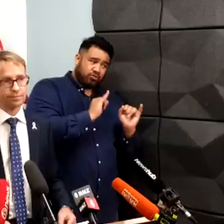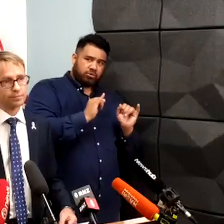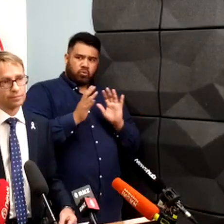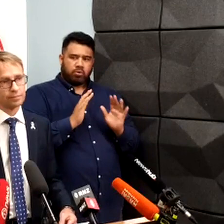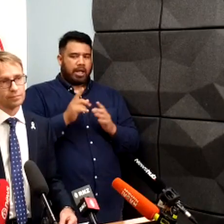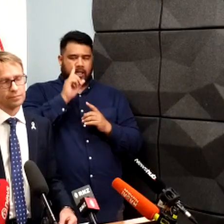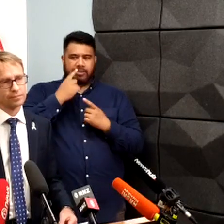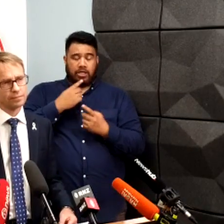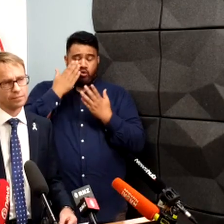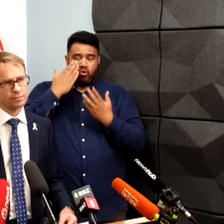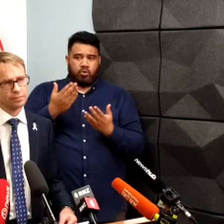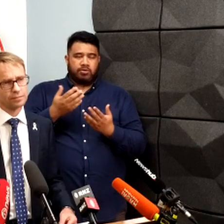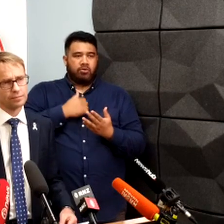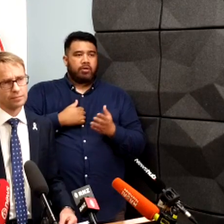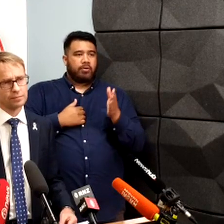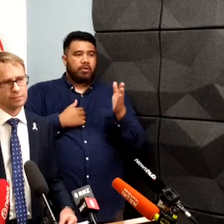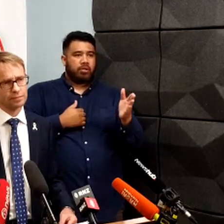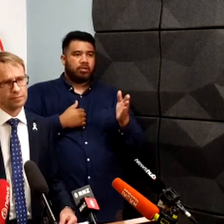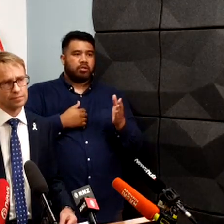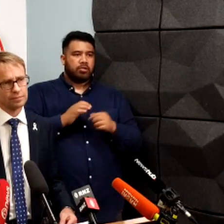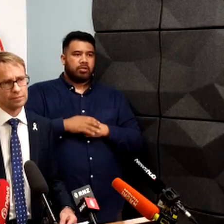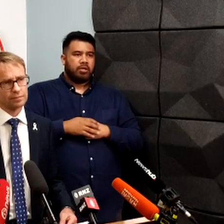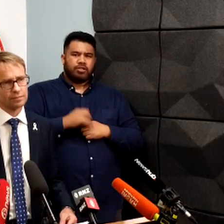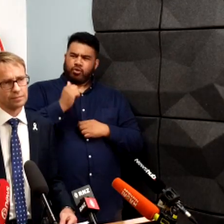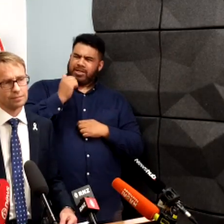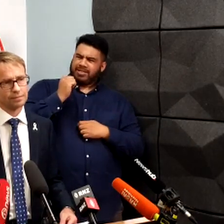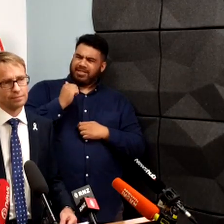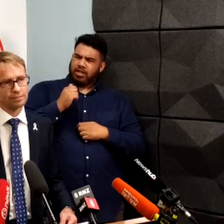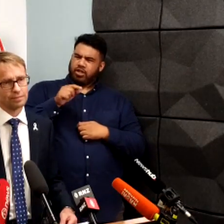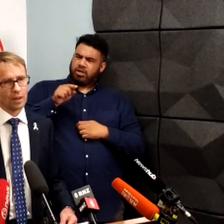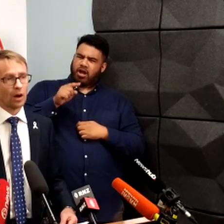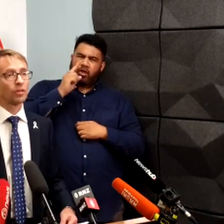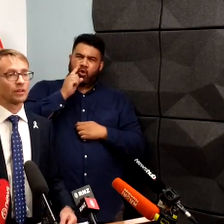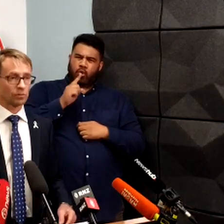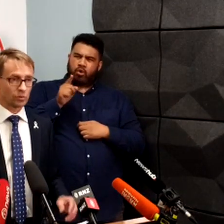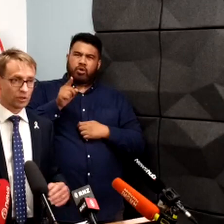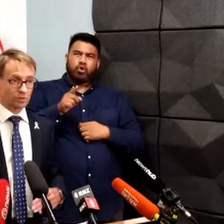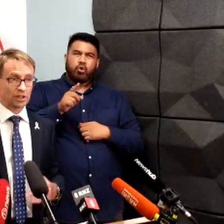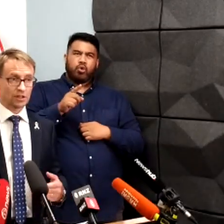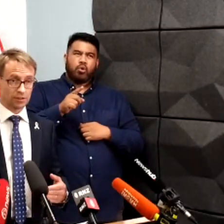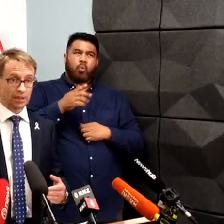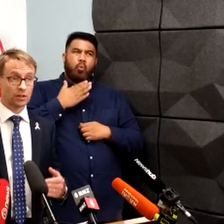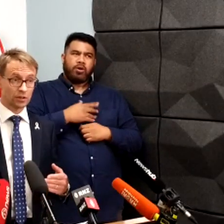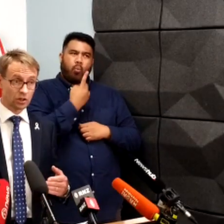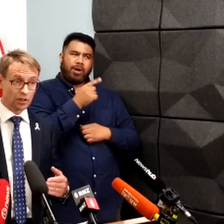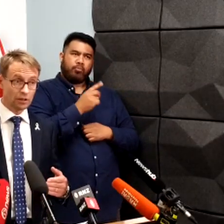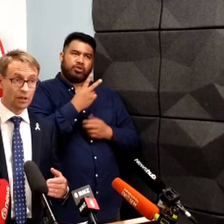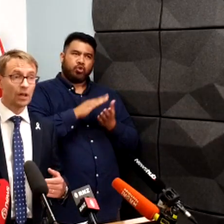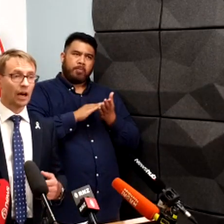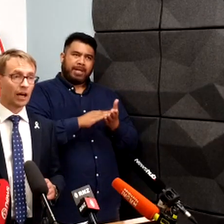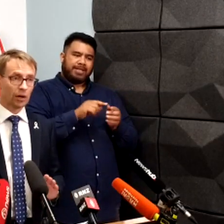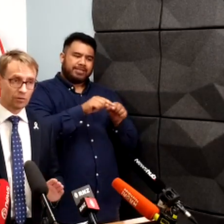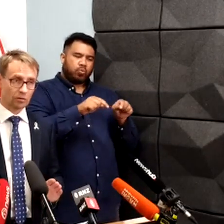Was the measurement of skin graft yesterday not 1.2 million square centimetres? I think that was what it was anticipated